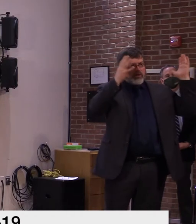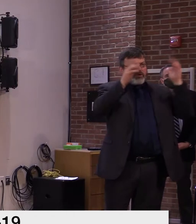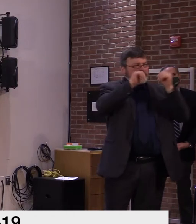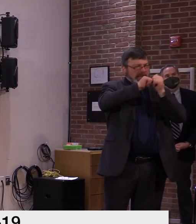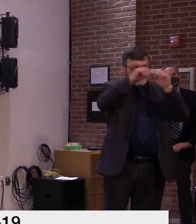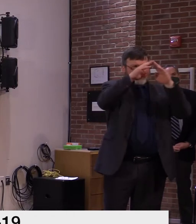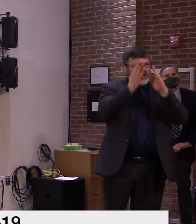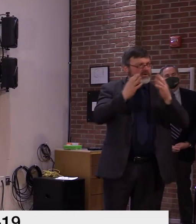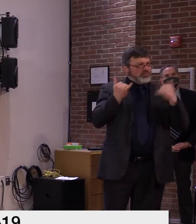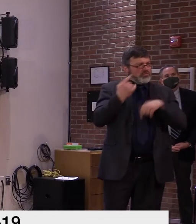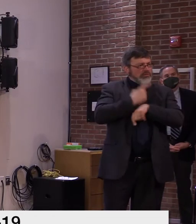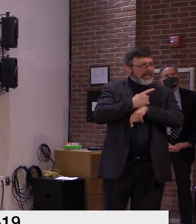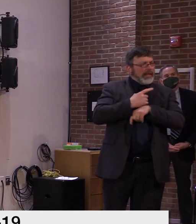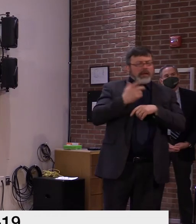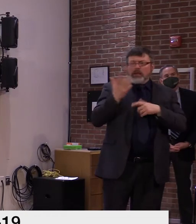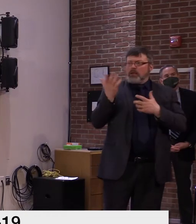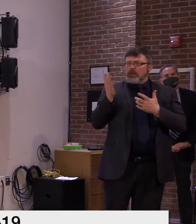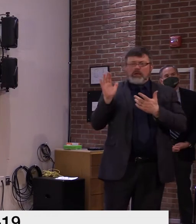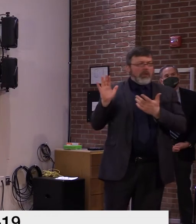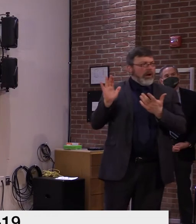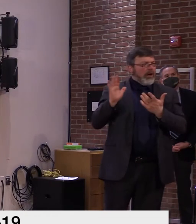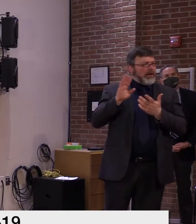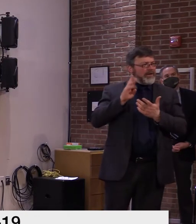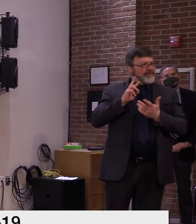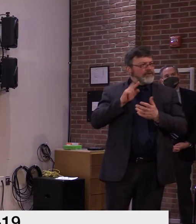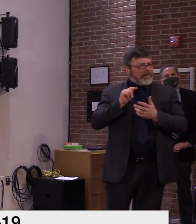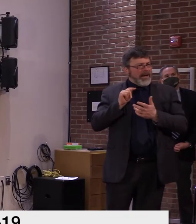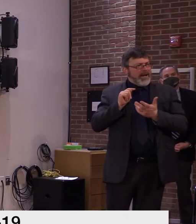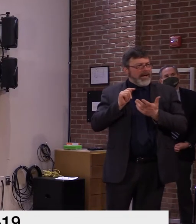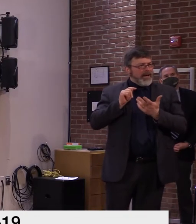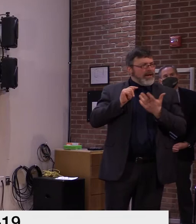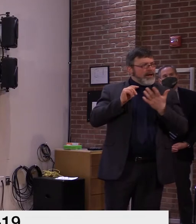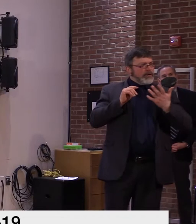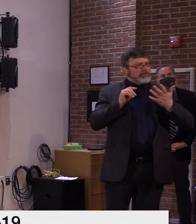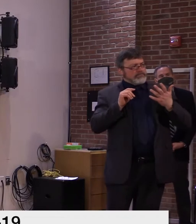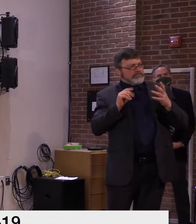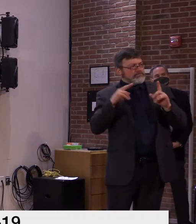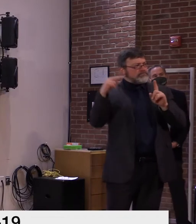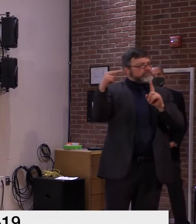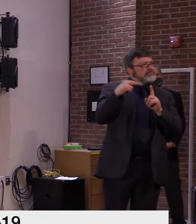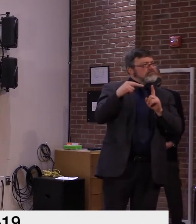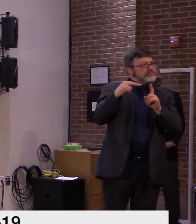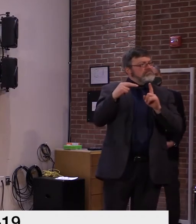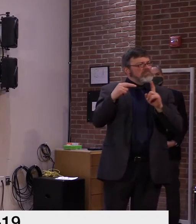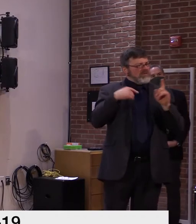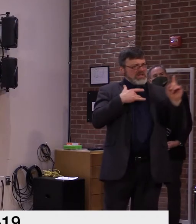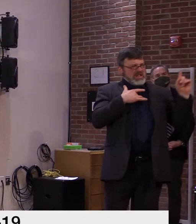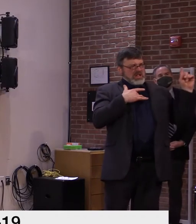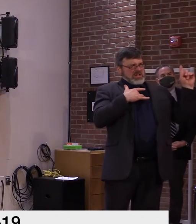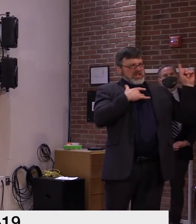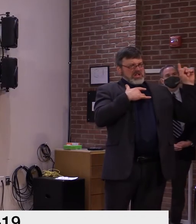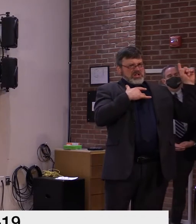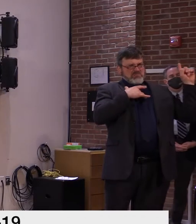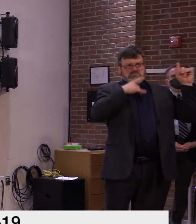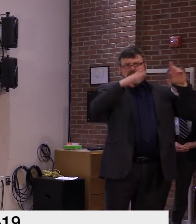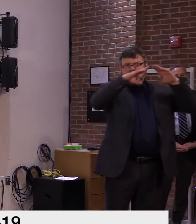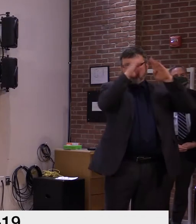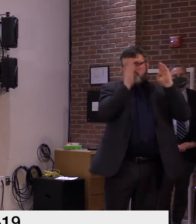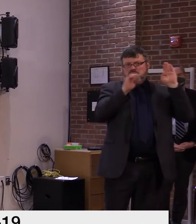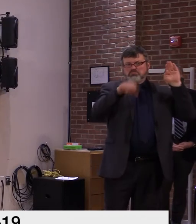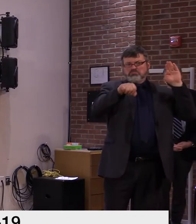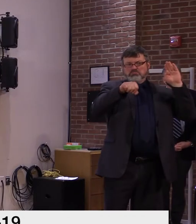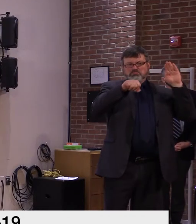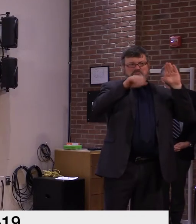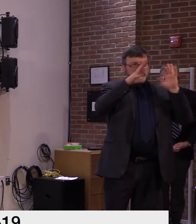It looks like it's going to have an easy time of it over here in the House, getting over to the Senate. Any comments on that? Anything you'd